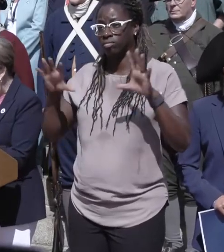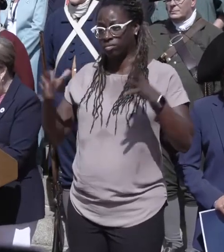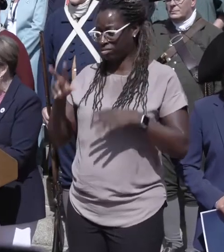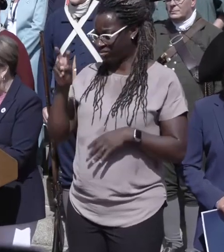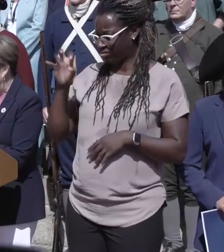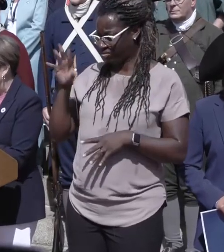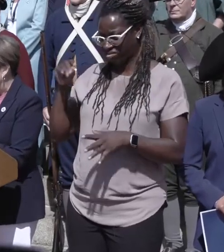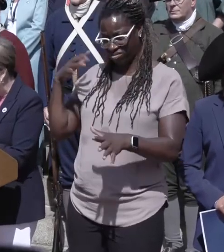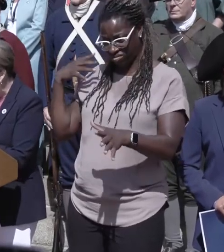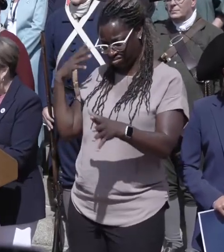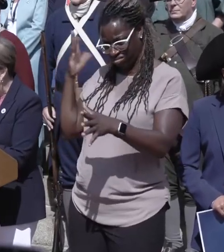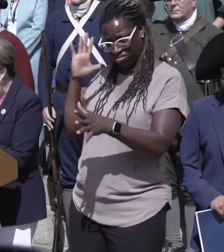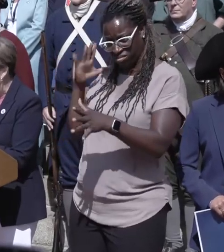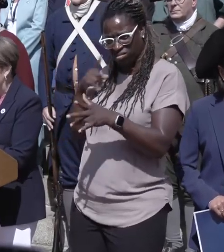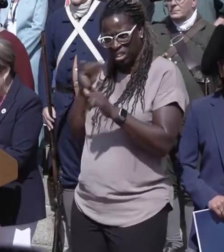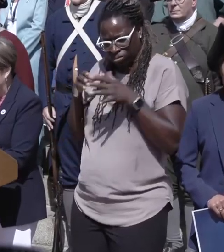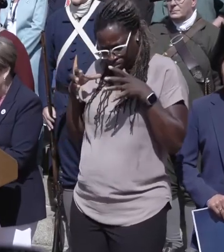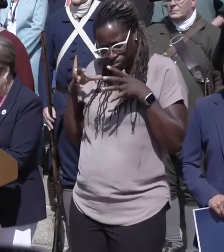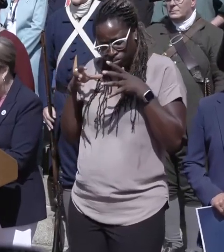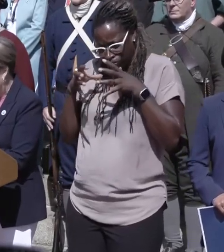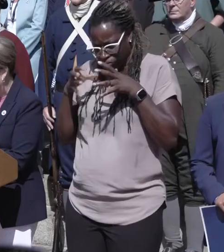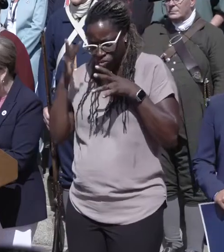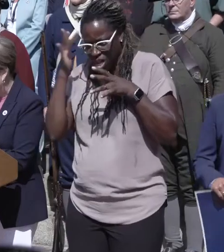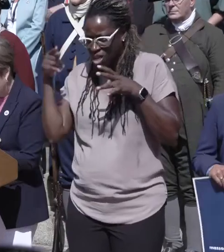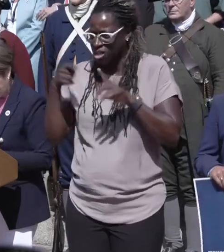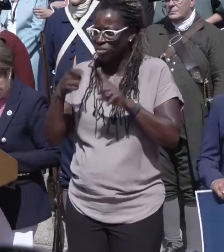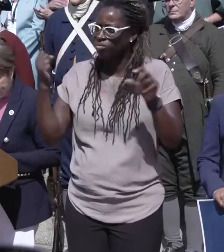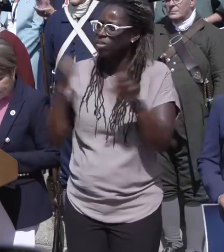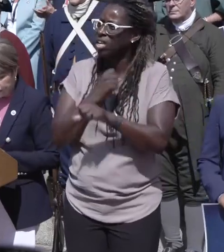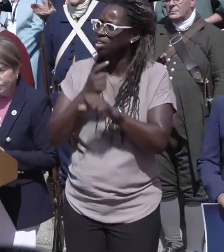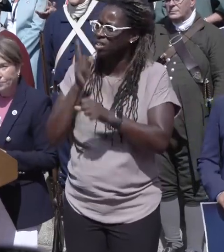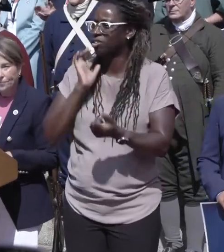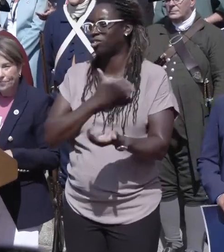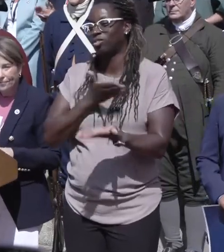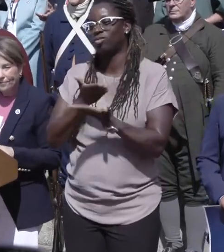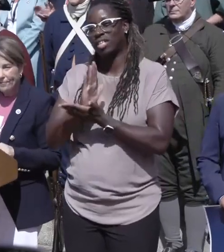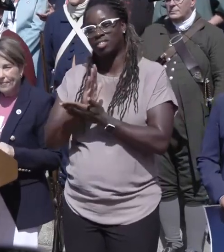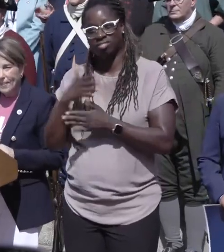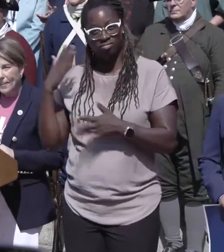for and establish right here in Massachusetts.